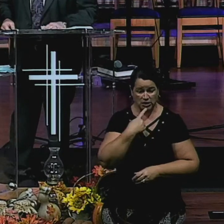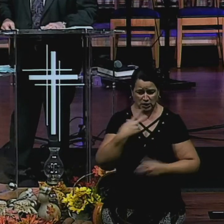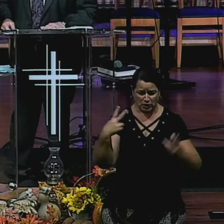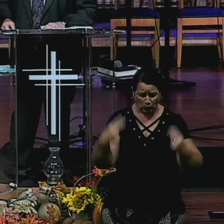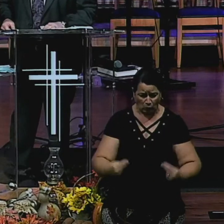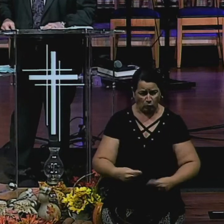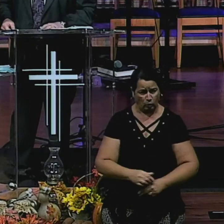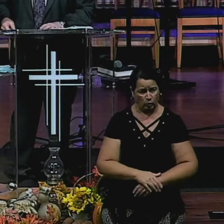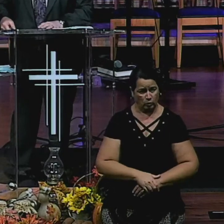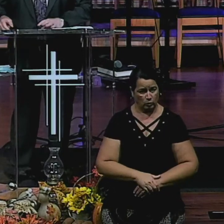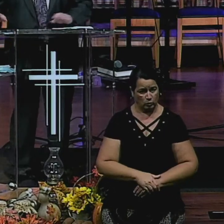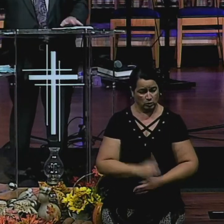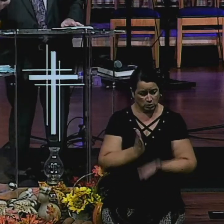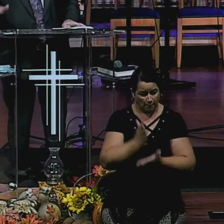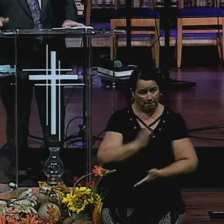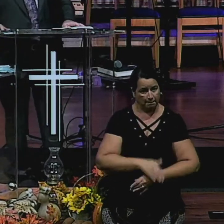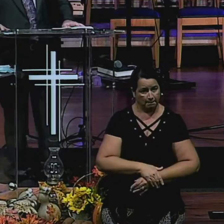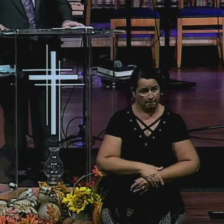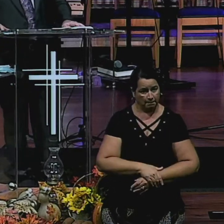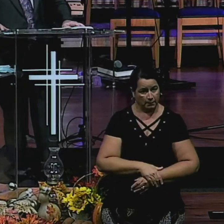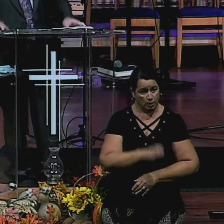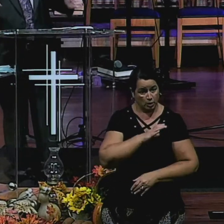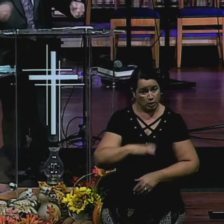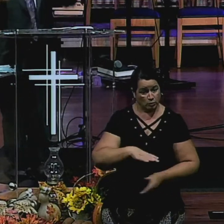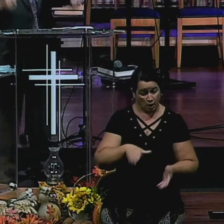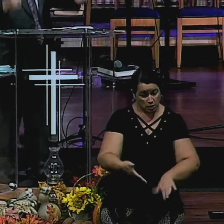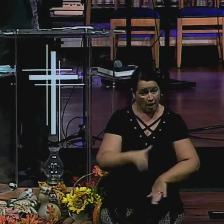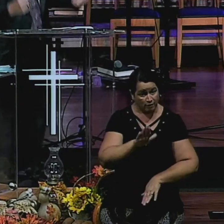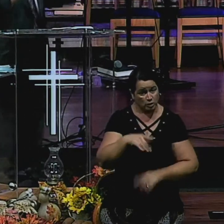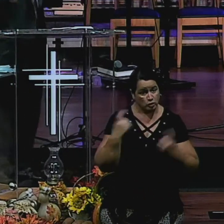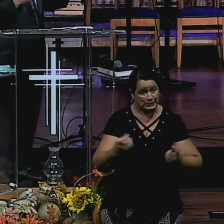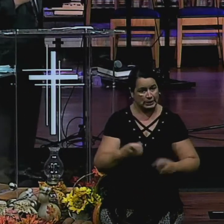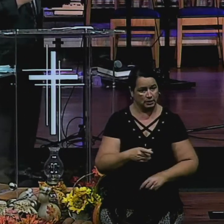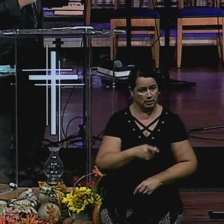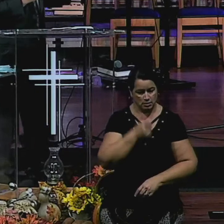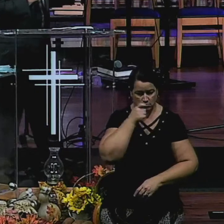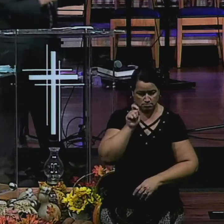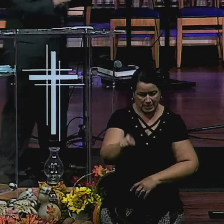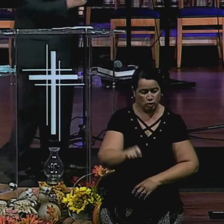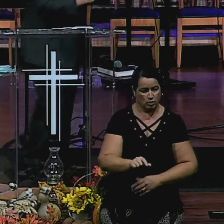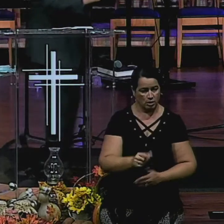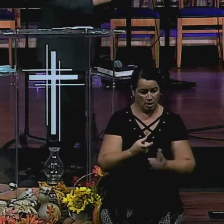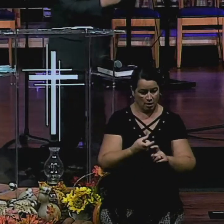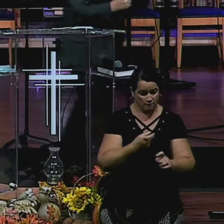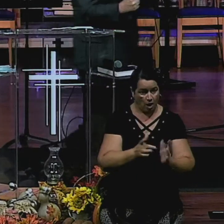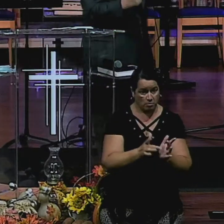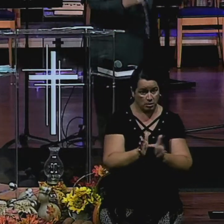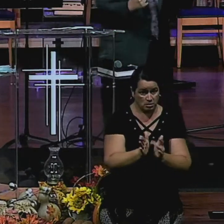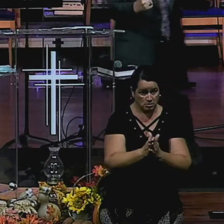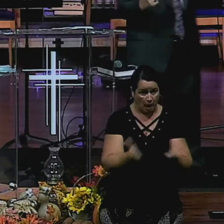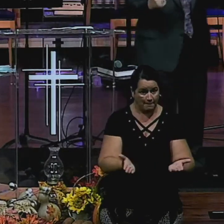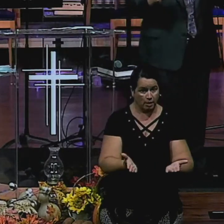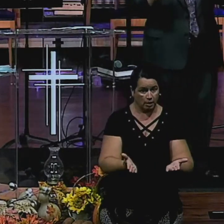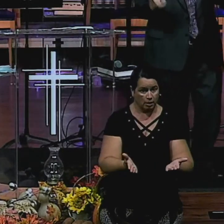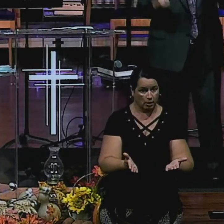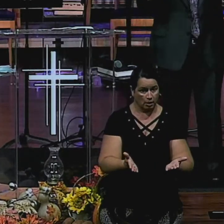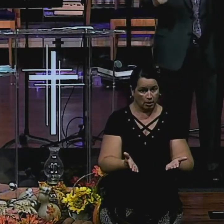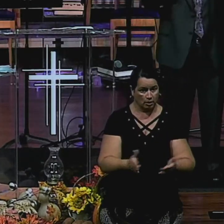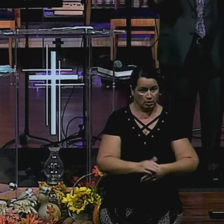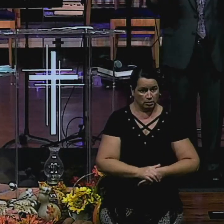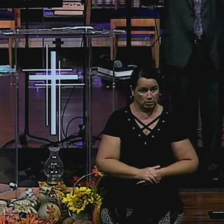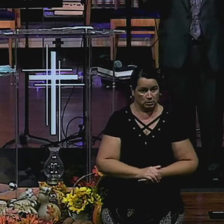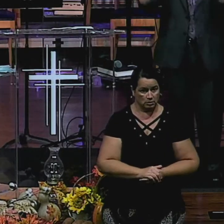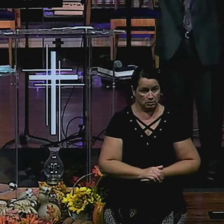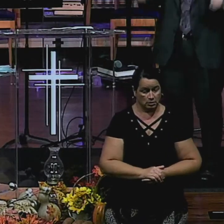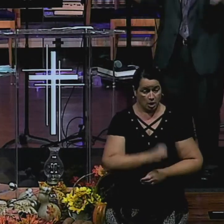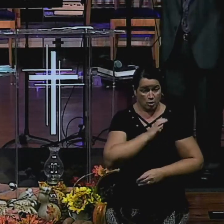forbid. Christ died for your sins. This is the gospel. 1 Corinthians 15:3. In the clearest